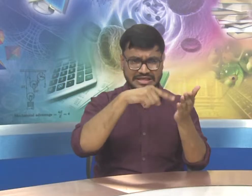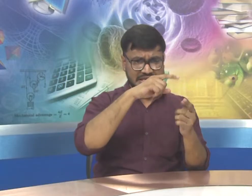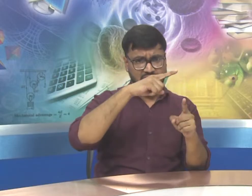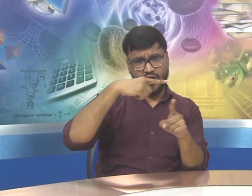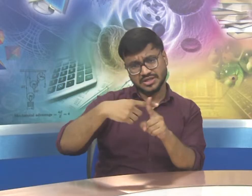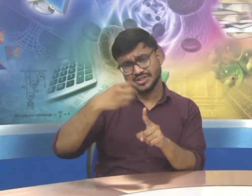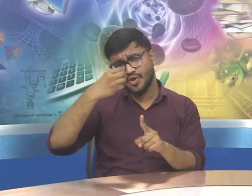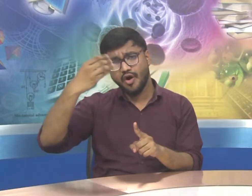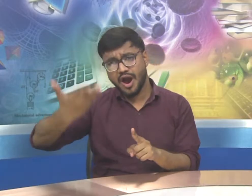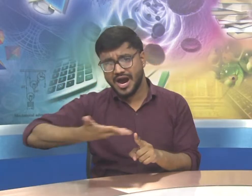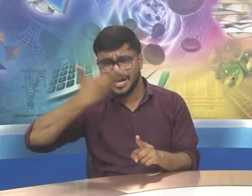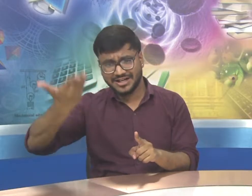Example: